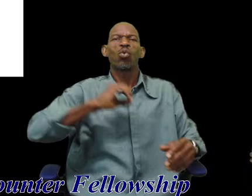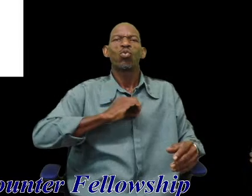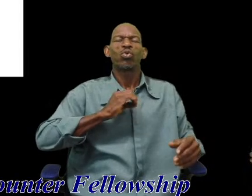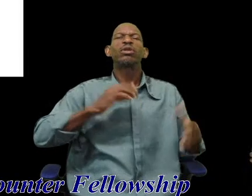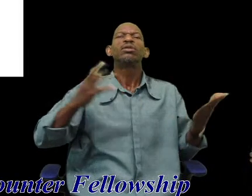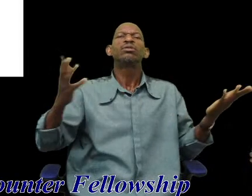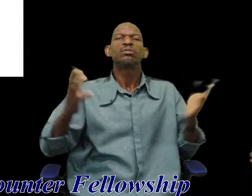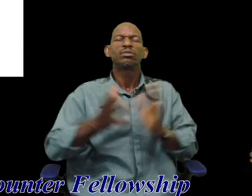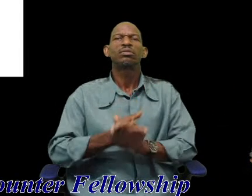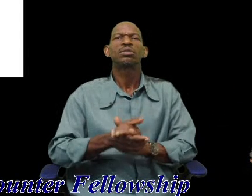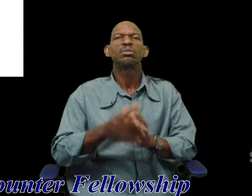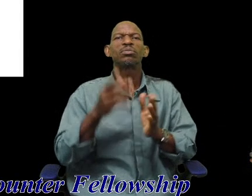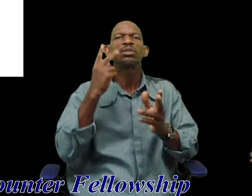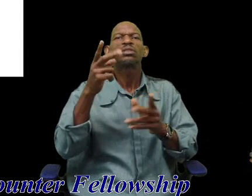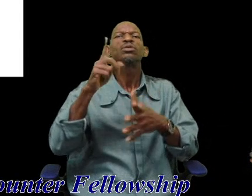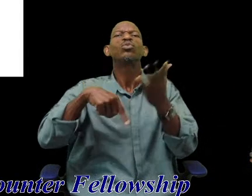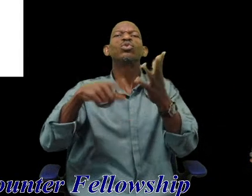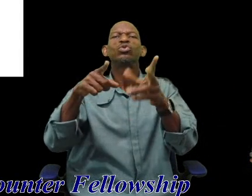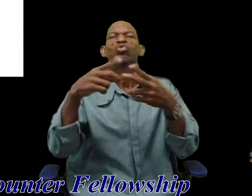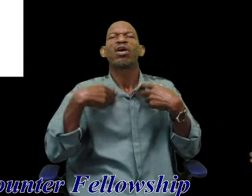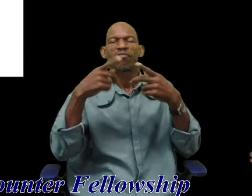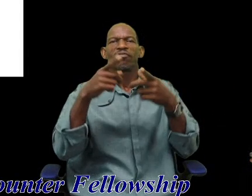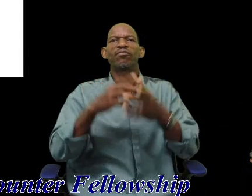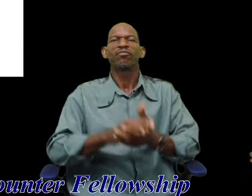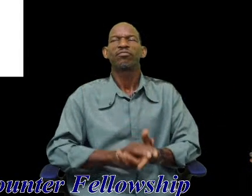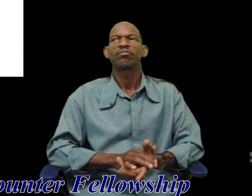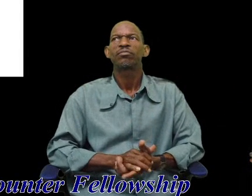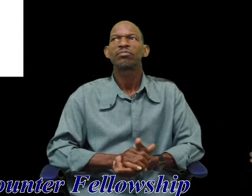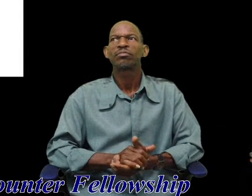Let me see if I can get a response from Donna.